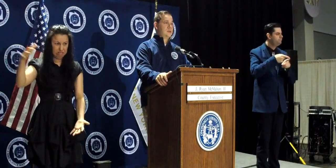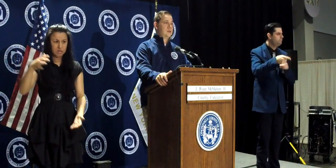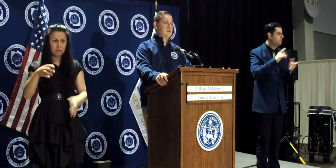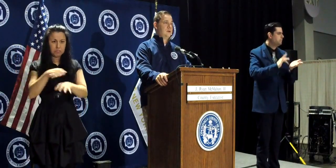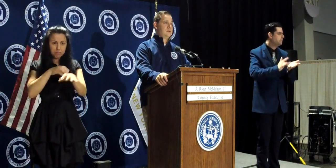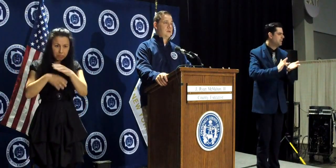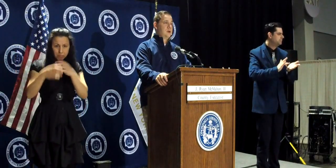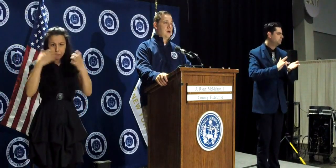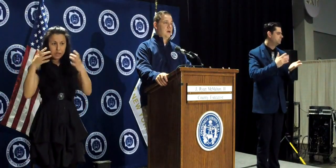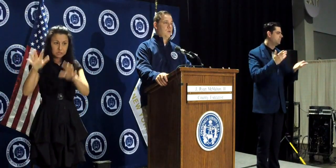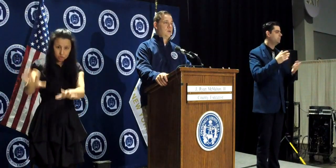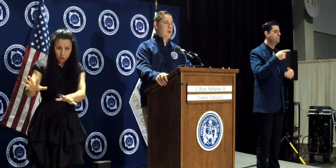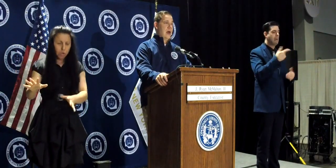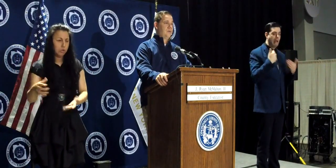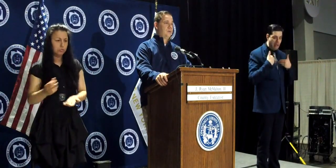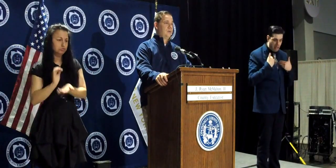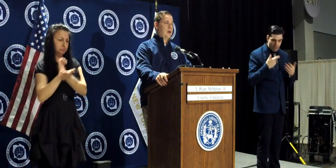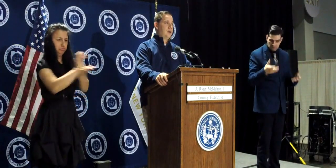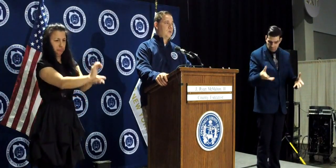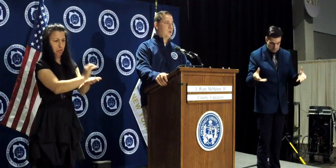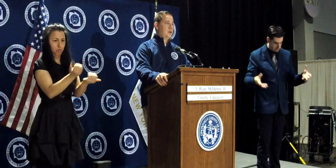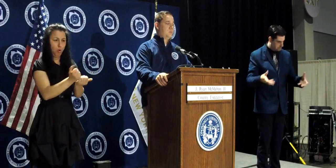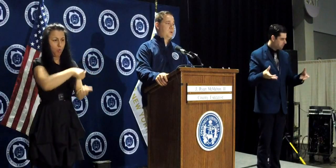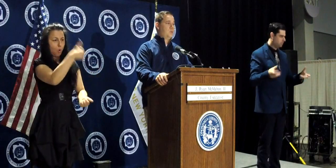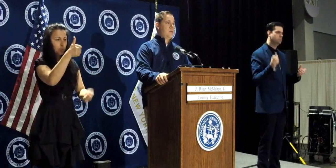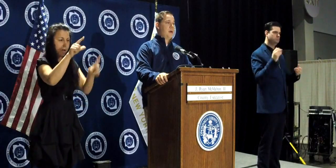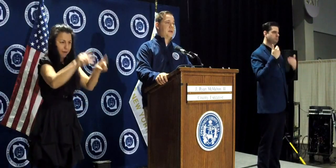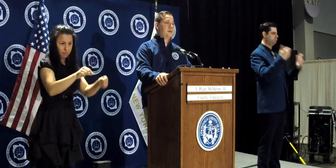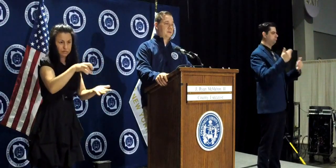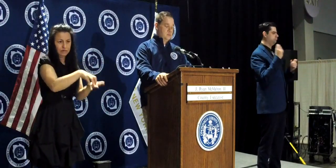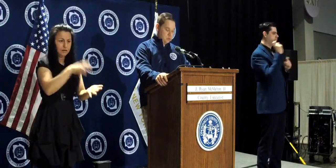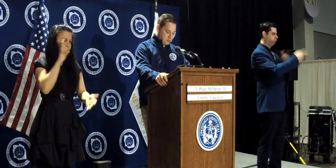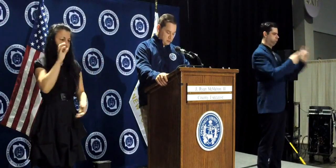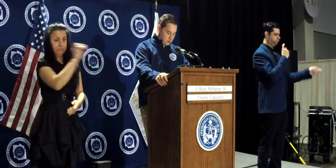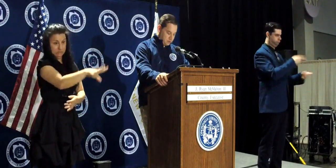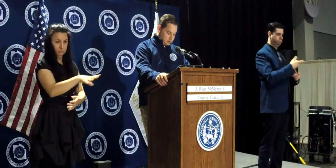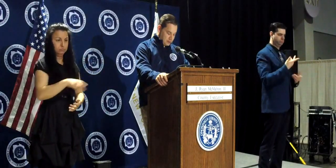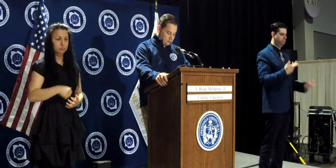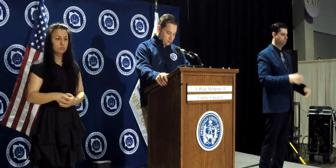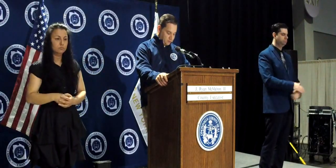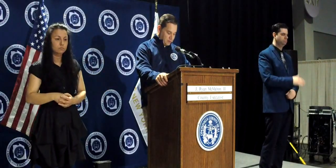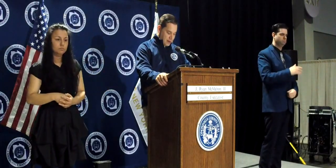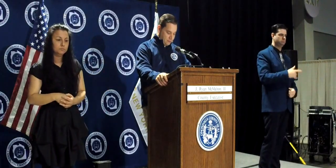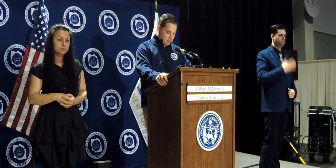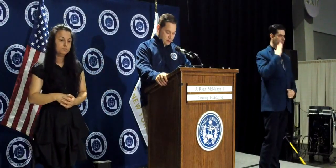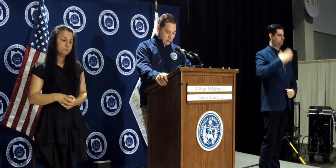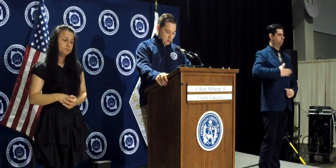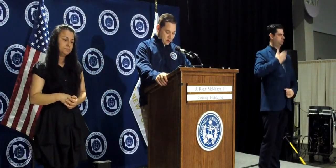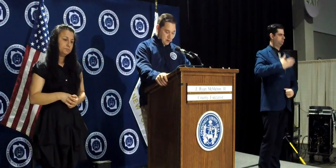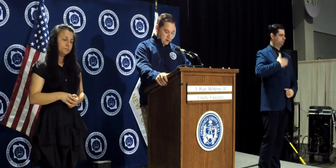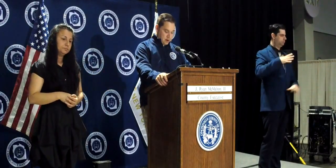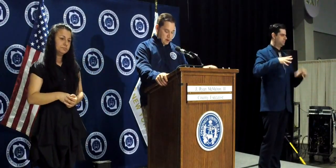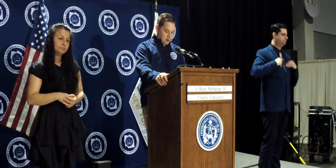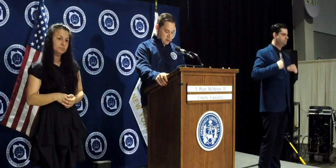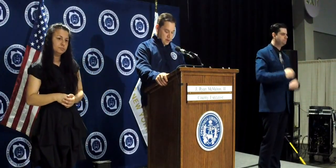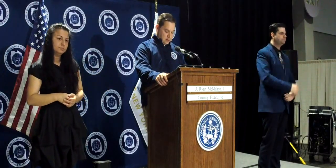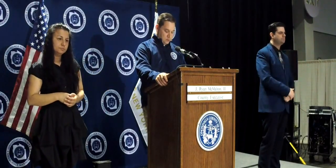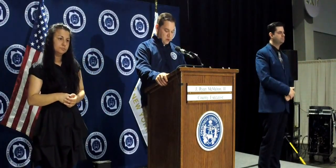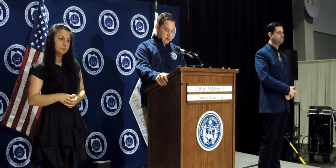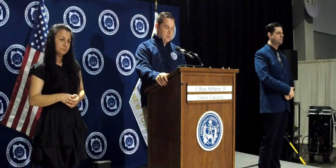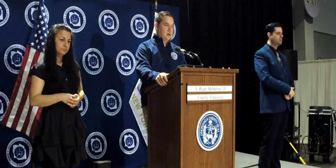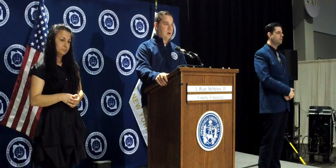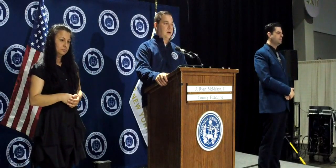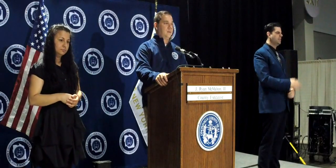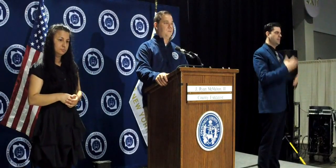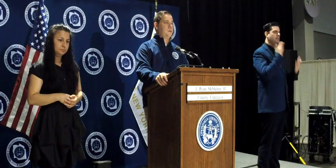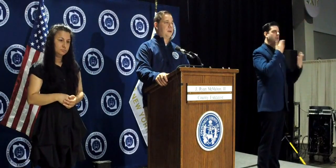to us and give us what you have. It will get put right back into the community. So I want to thank people for that. And again, we